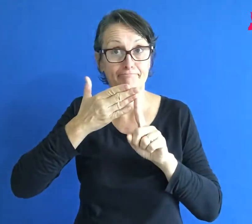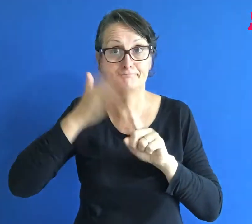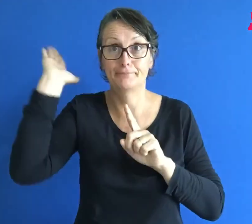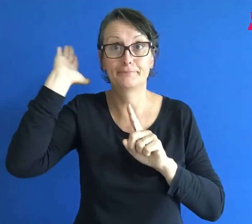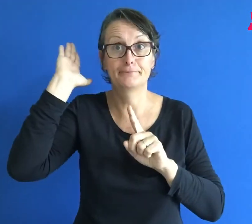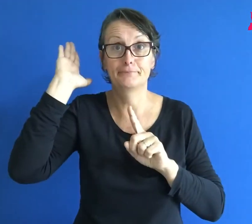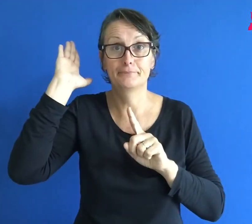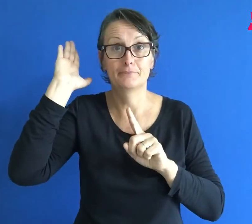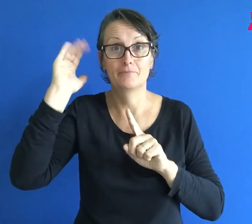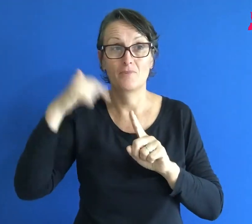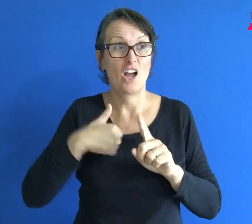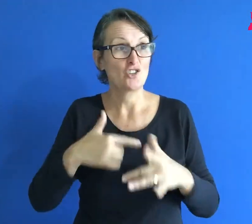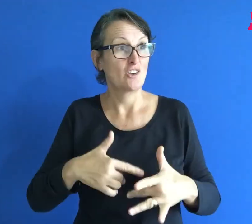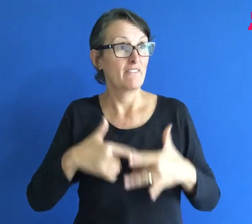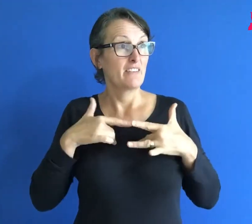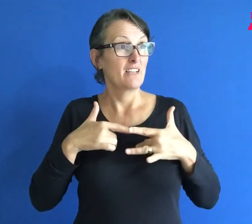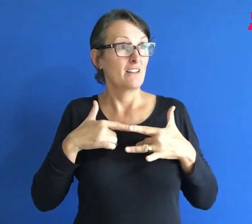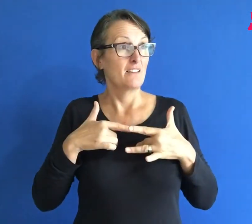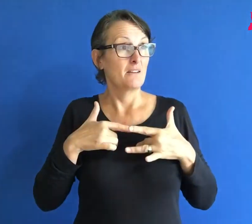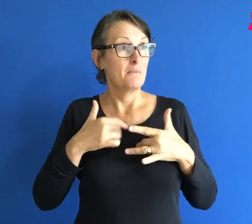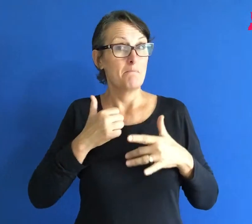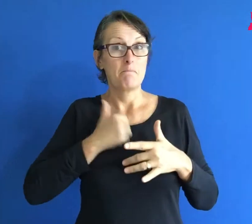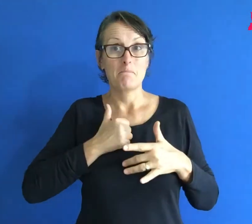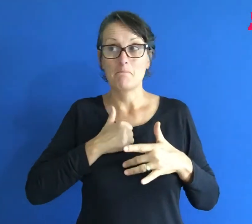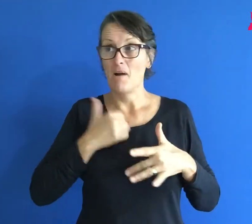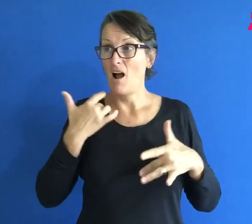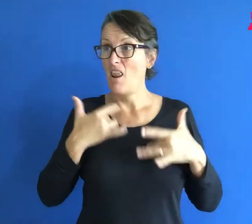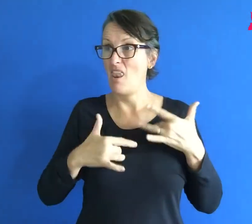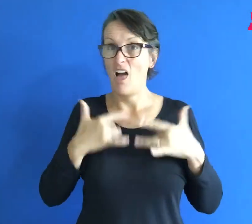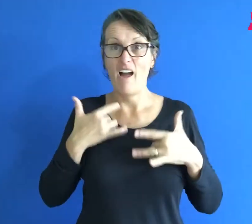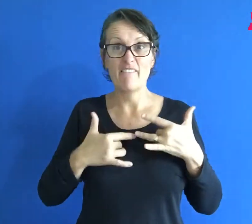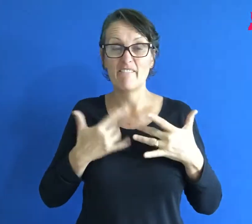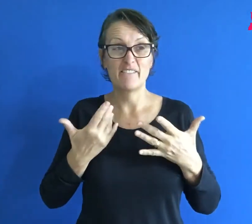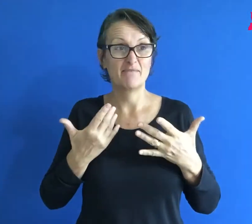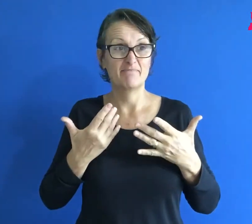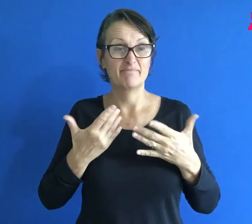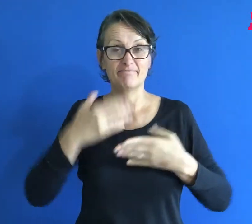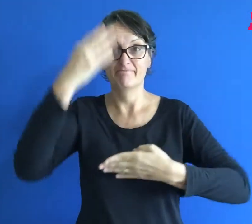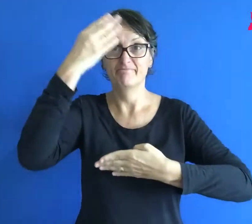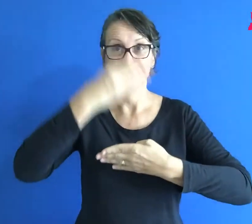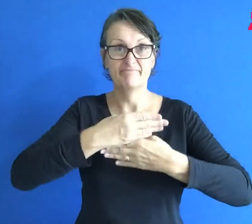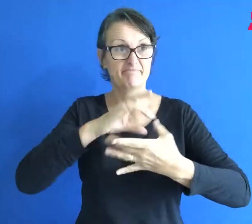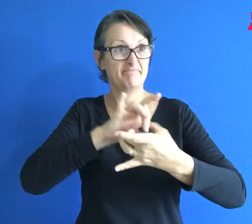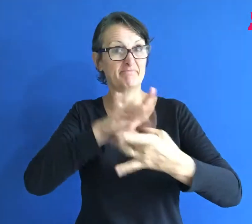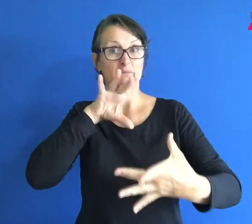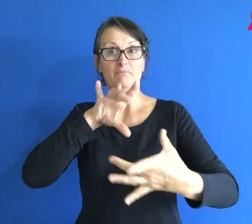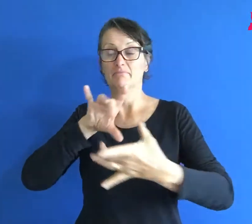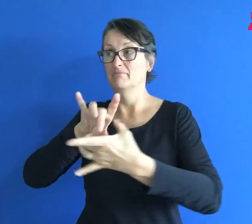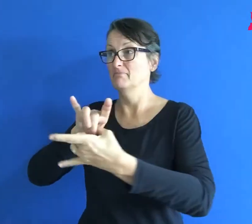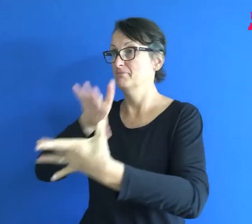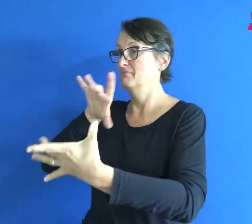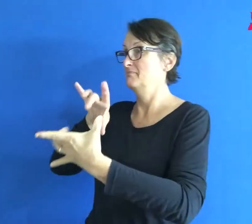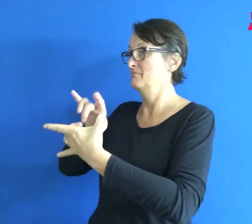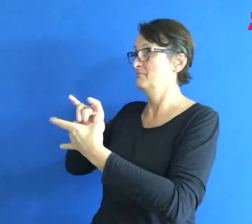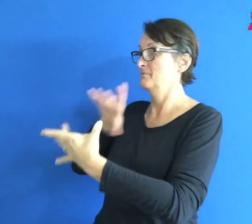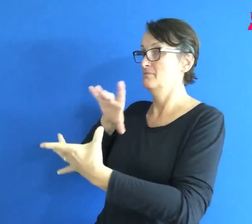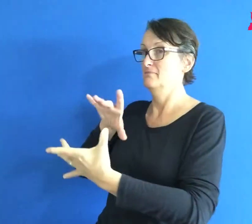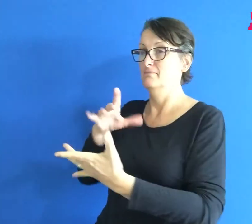glass box that just moved wherever I moved. And I couldn't connect with anything outside the glass box. I was disconnected